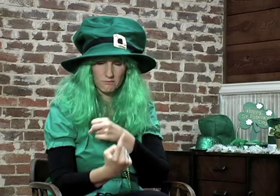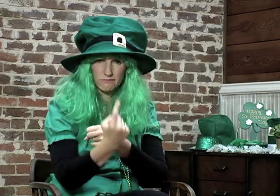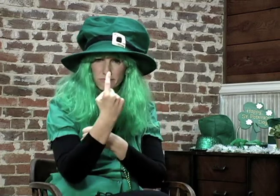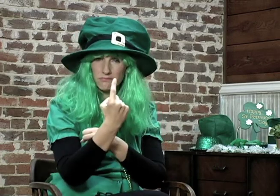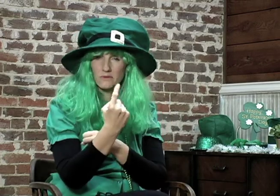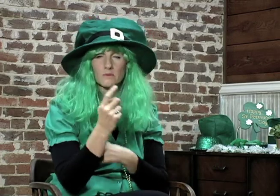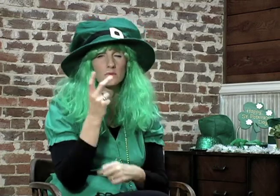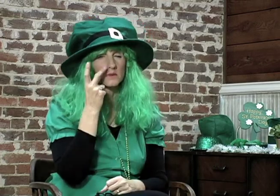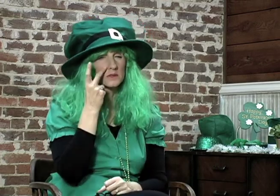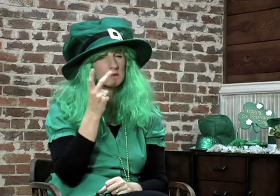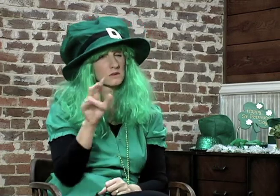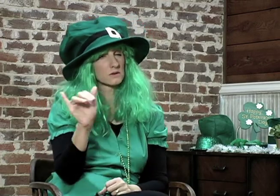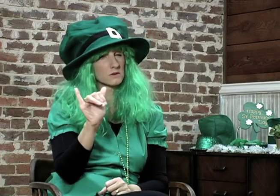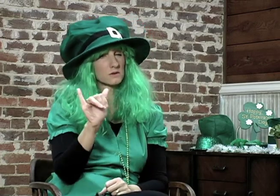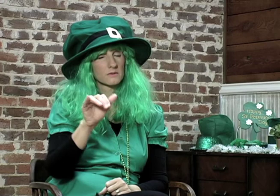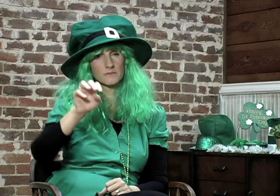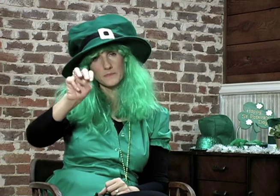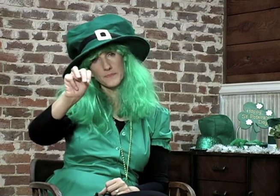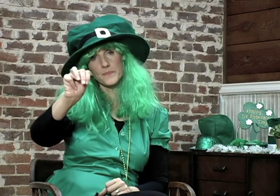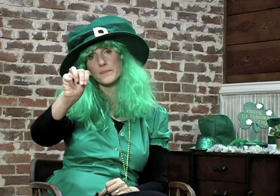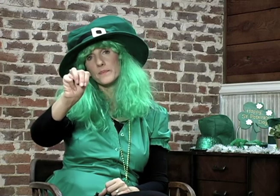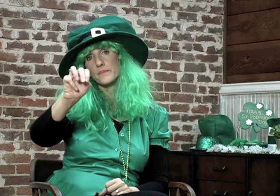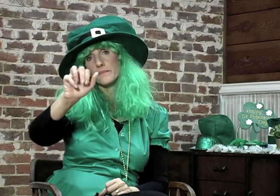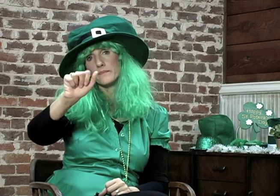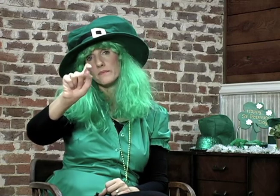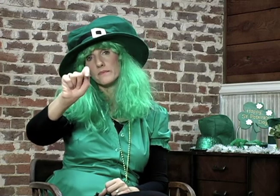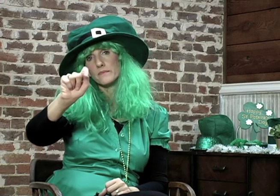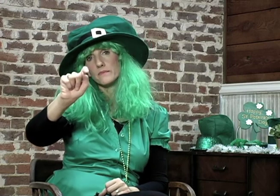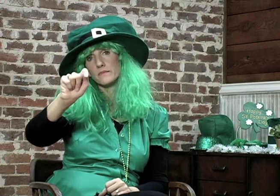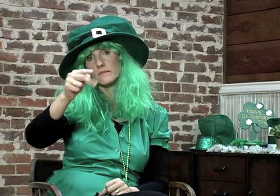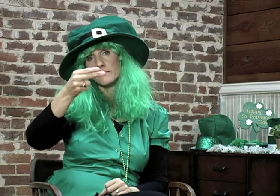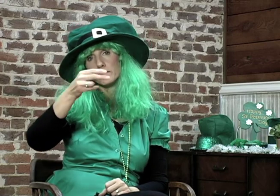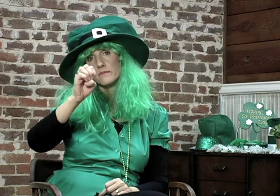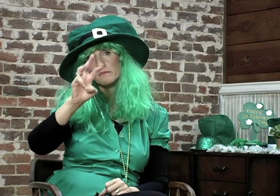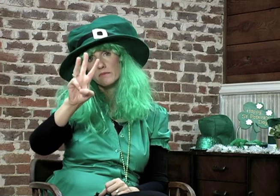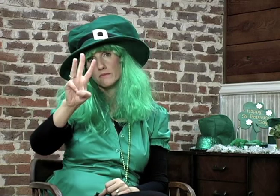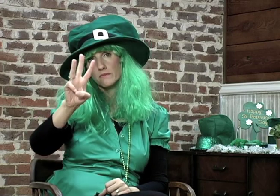one. You see, that also in Matthew